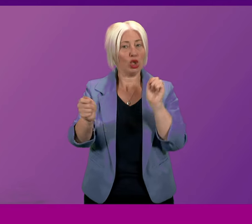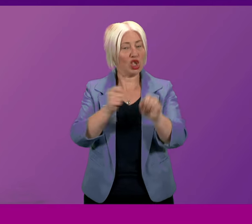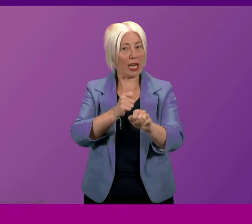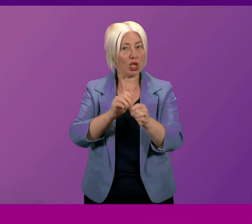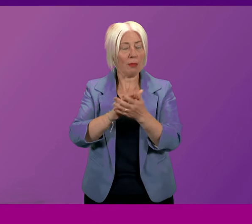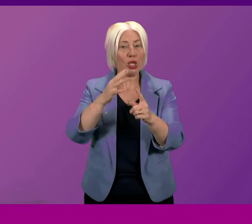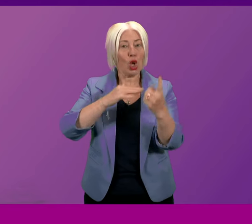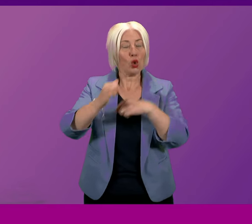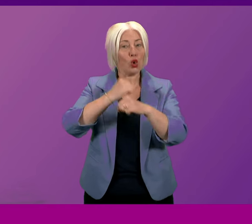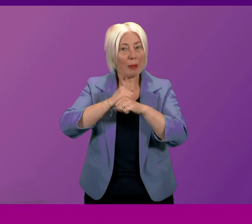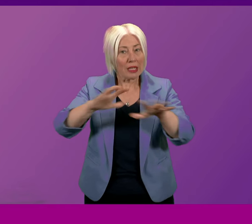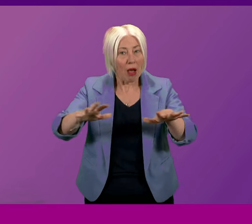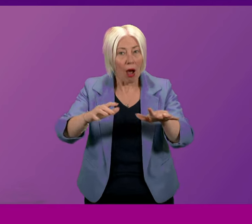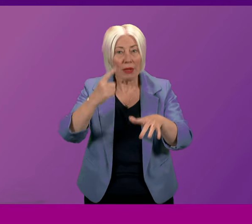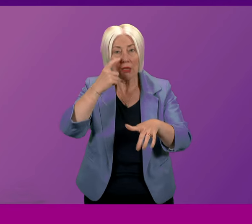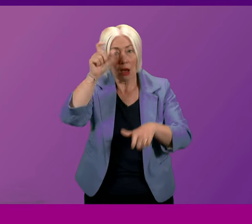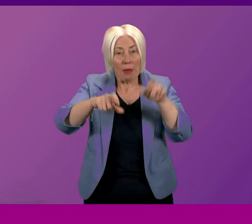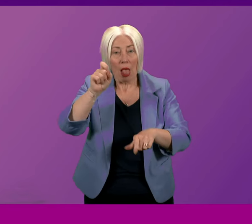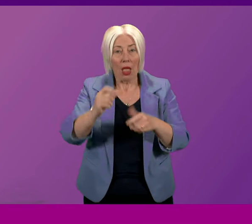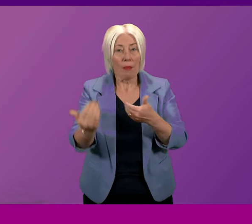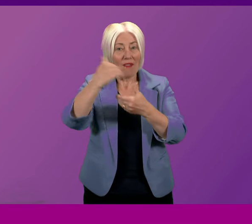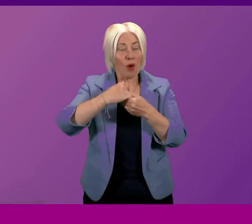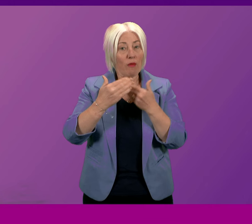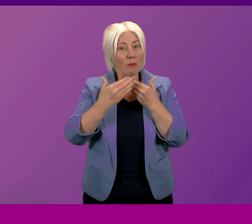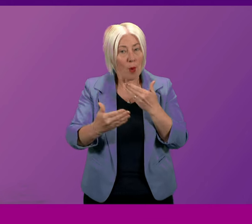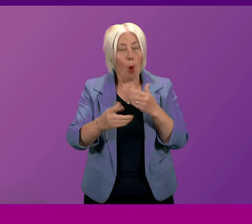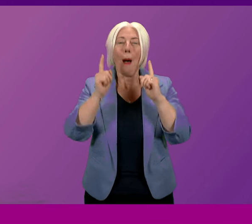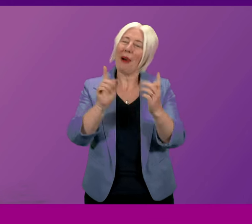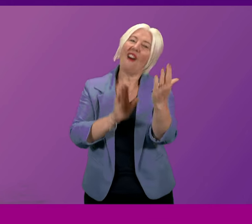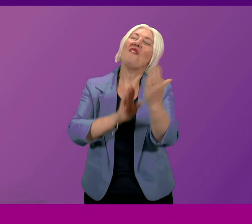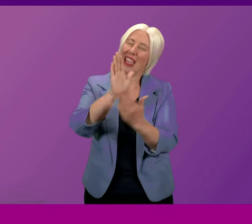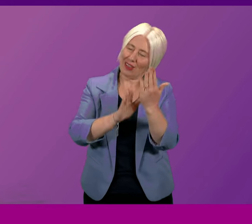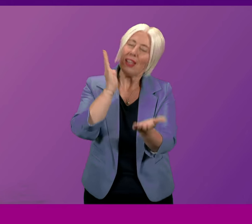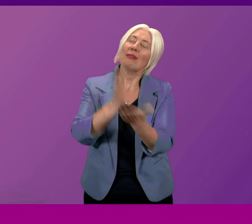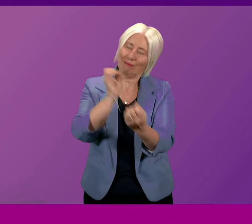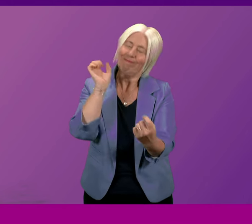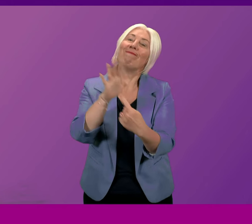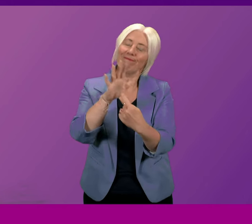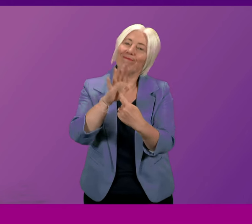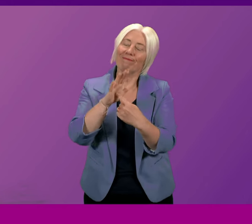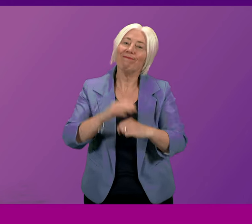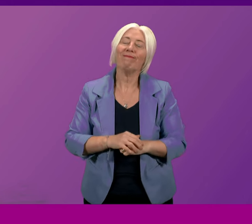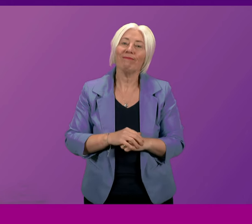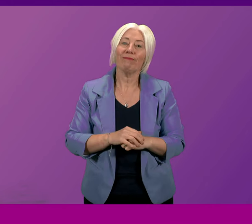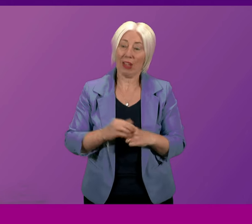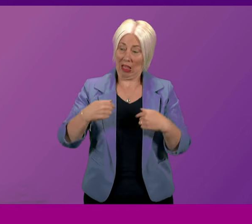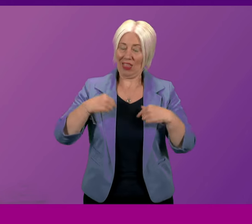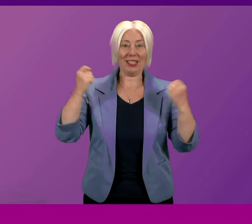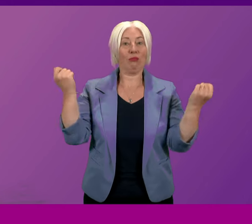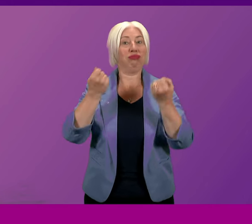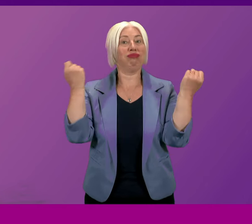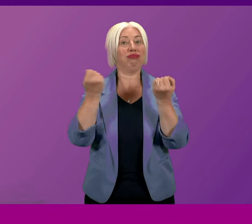involved in Scotland's democratic process. But meeting face-to-face is crucial, though. And as a part of this anniversary